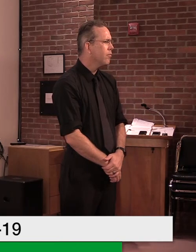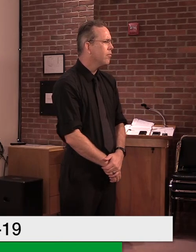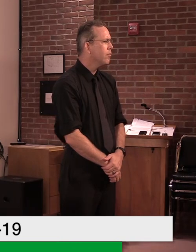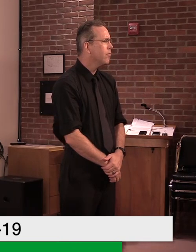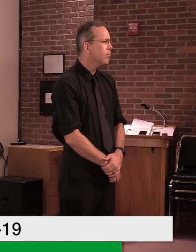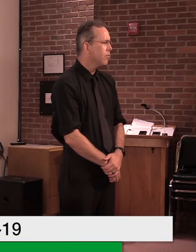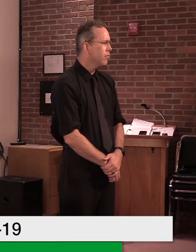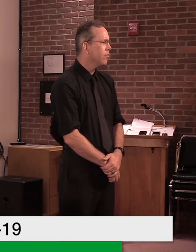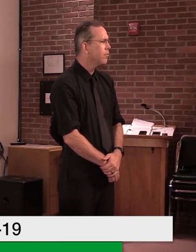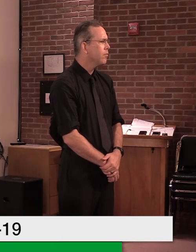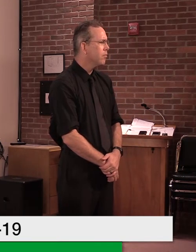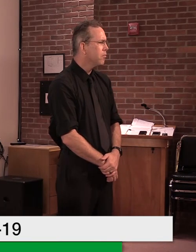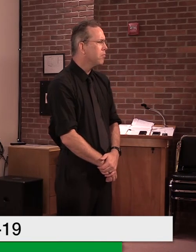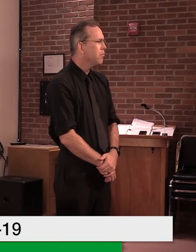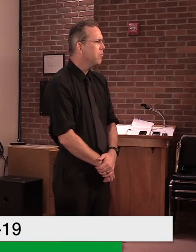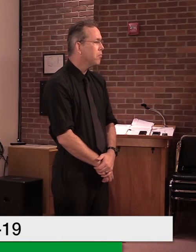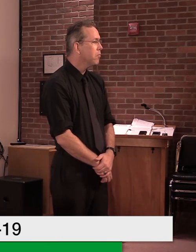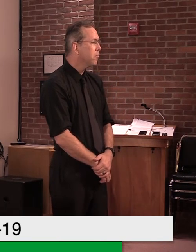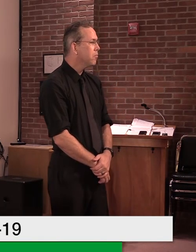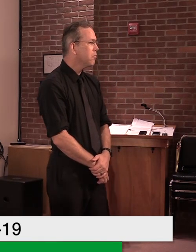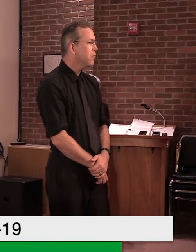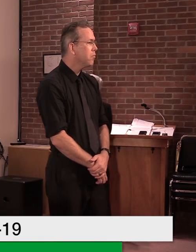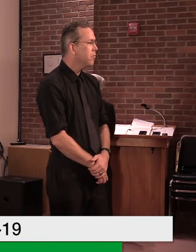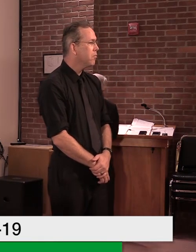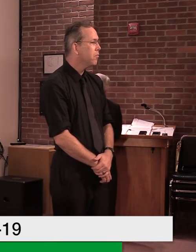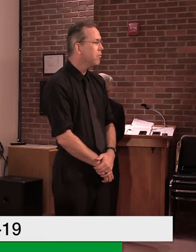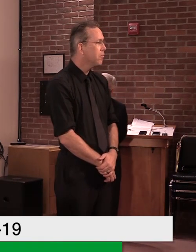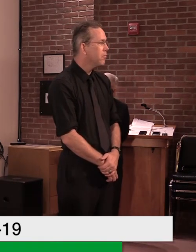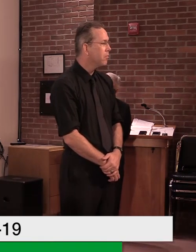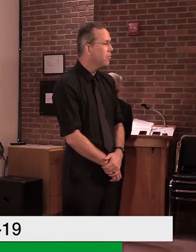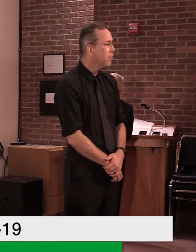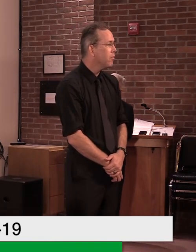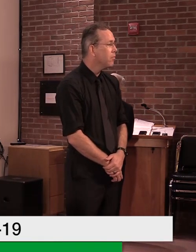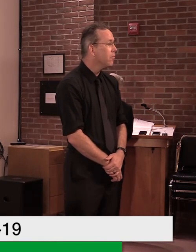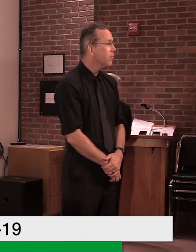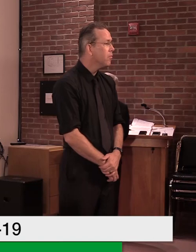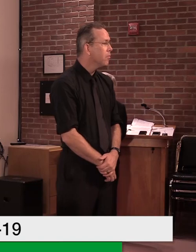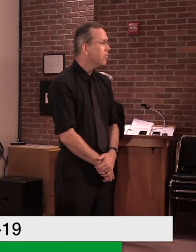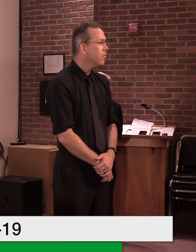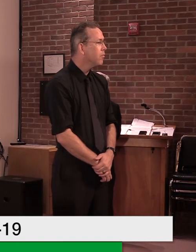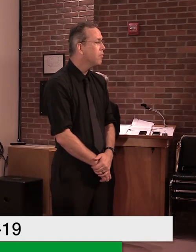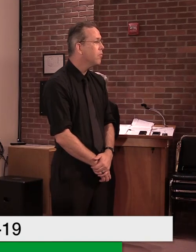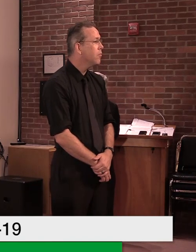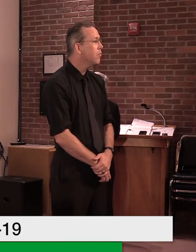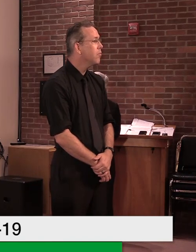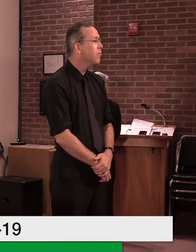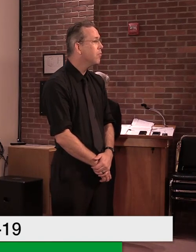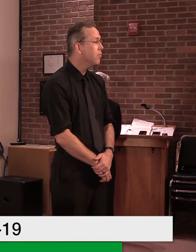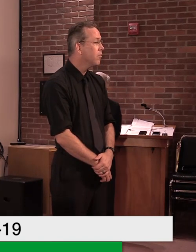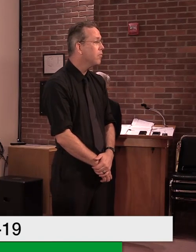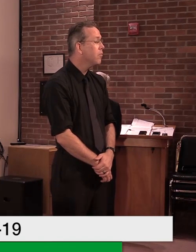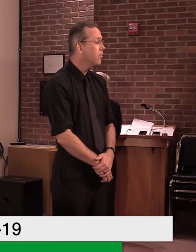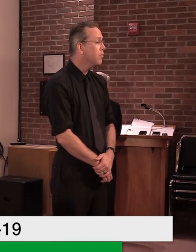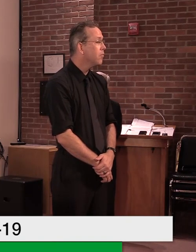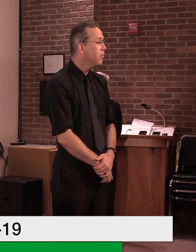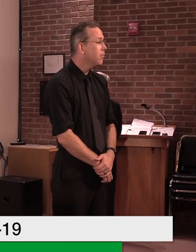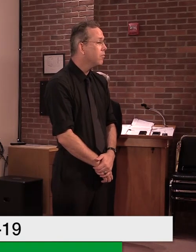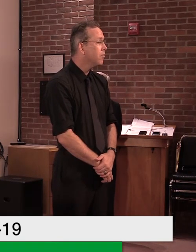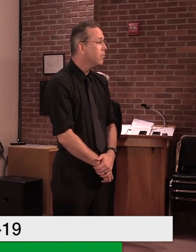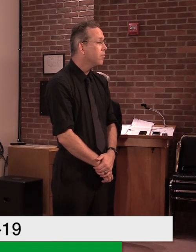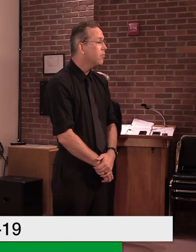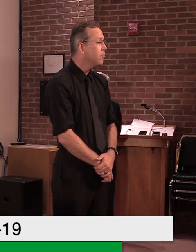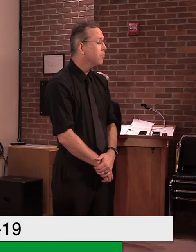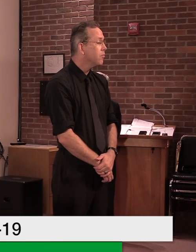they're just passing it down the line as they're all sweating and breathing and everything like that. No mask, no